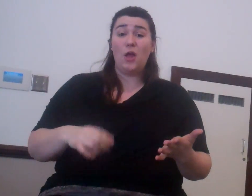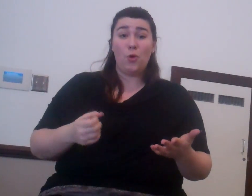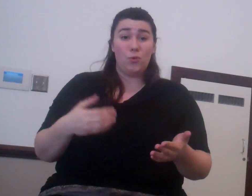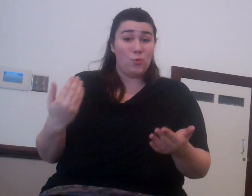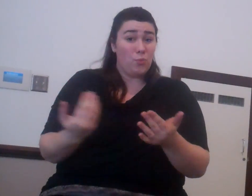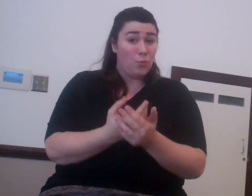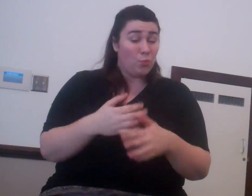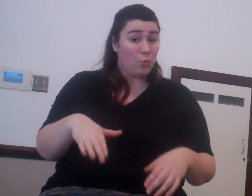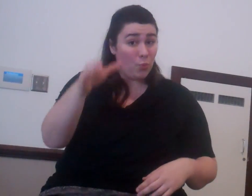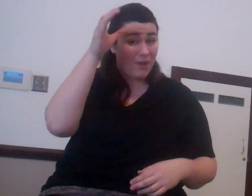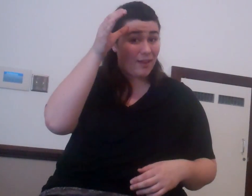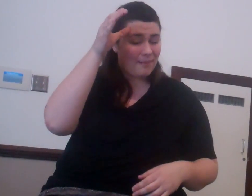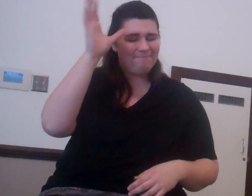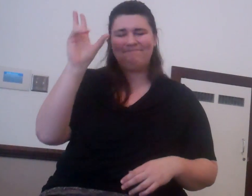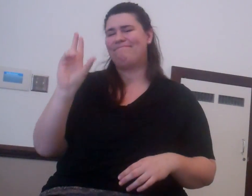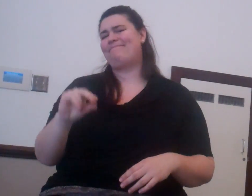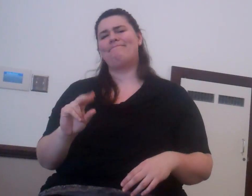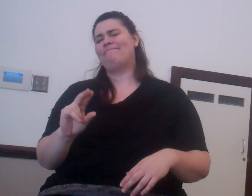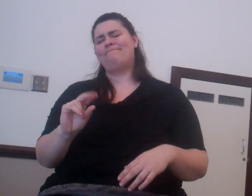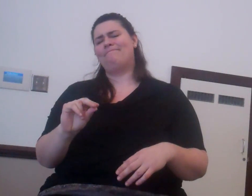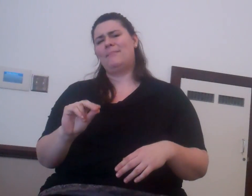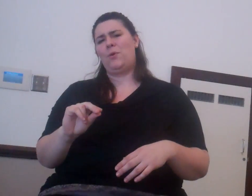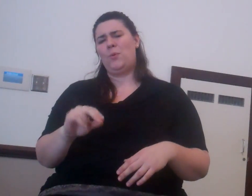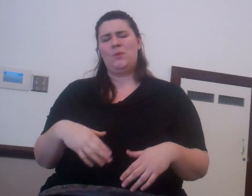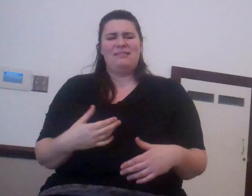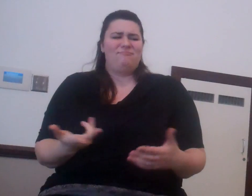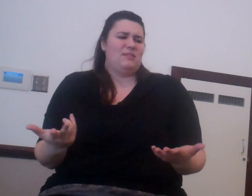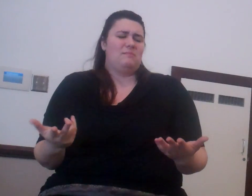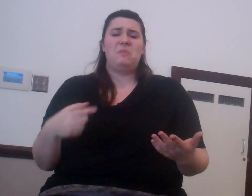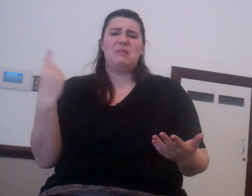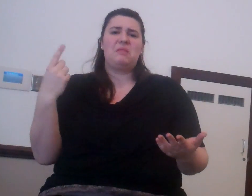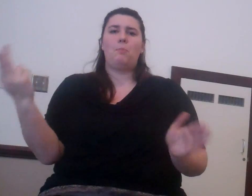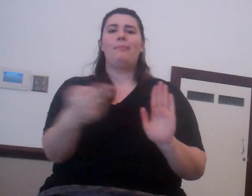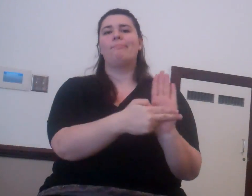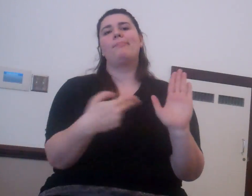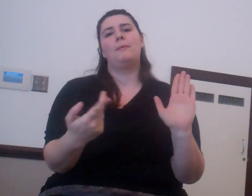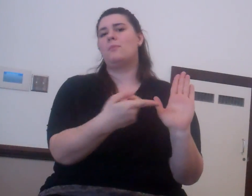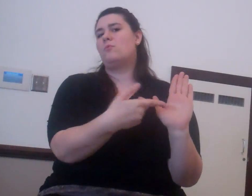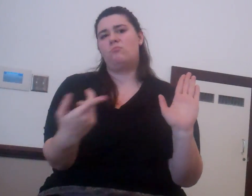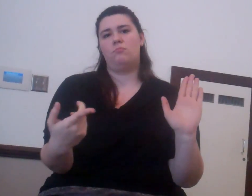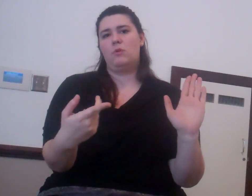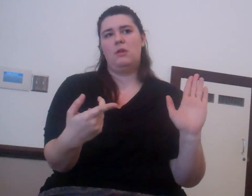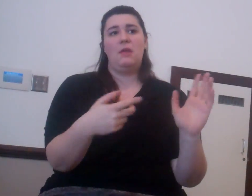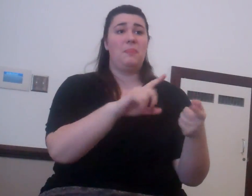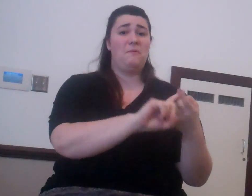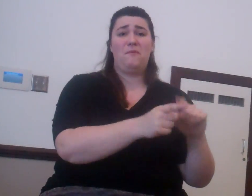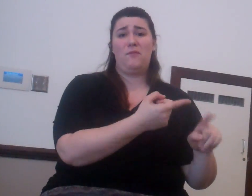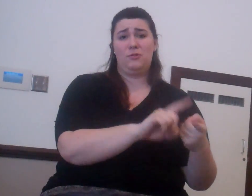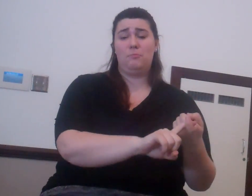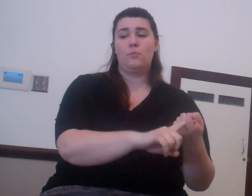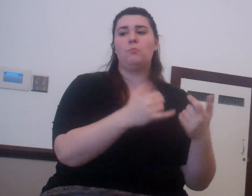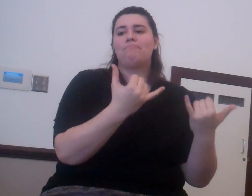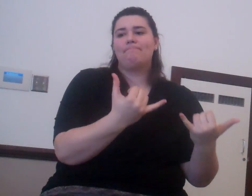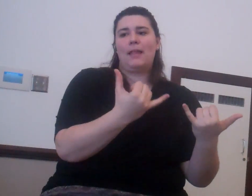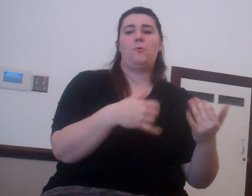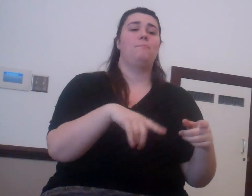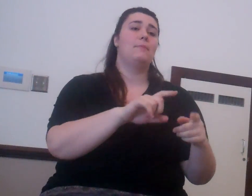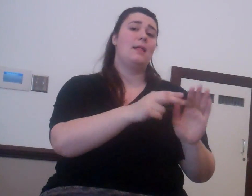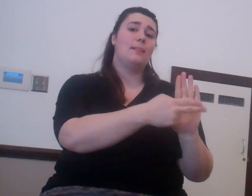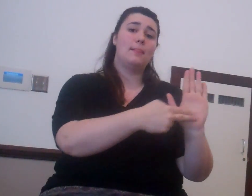about it more now, is your work spouse. Okay, so having a work wife or a work husband. How